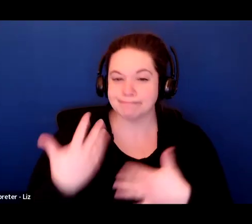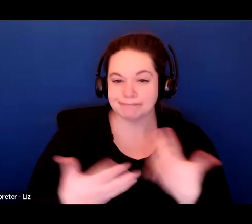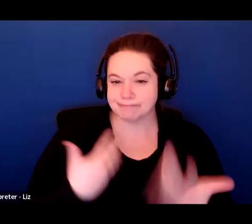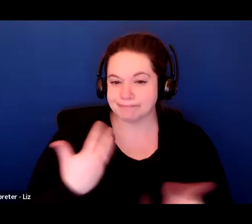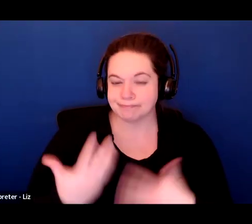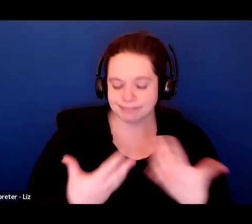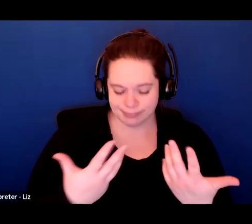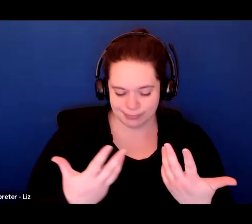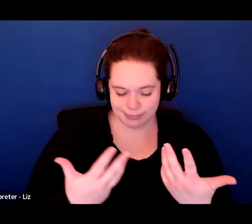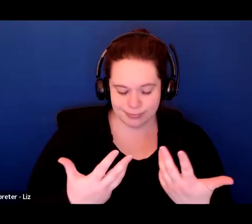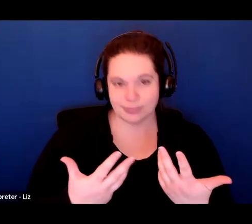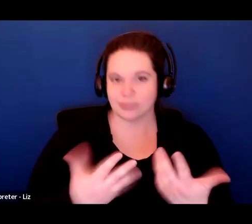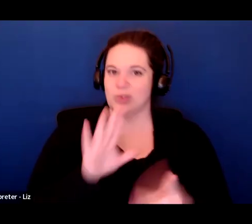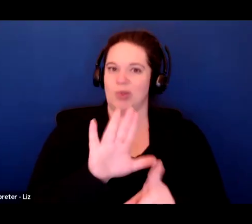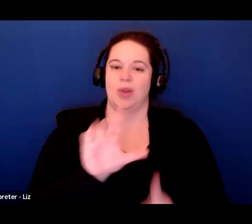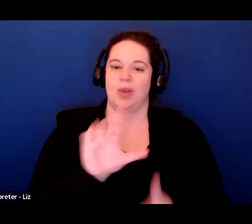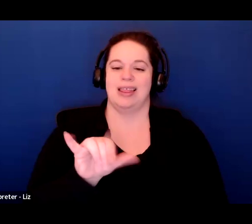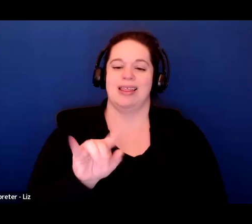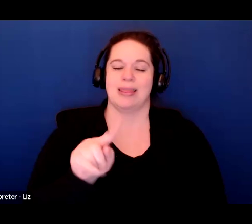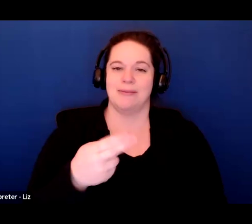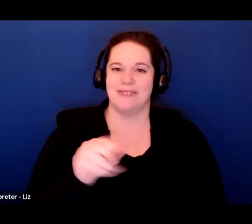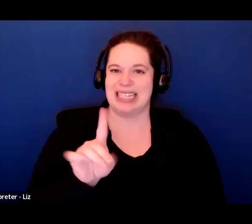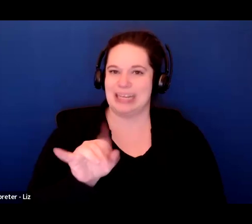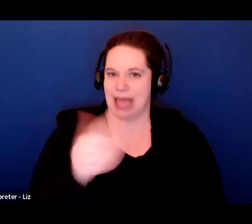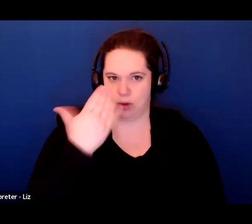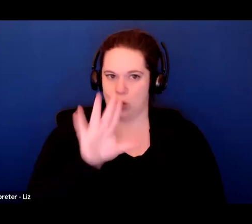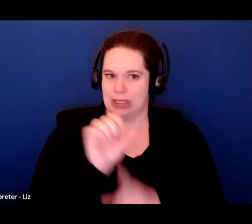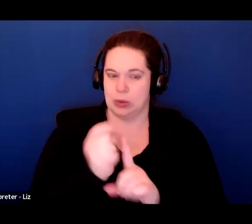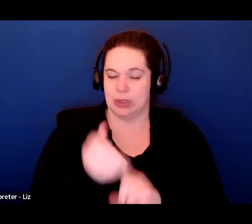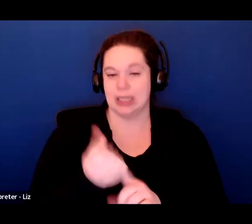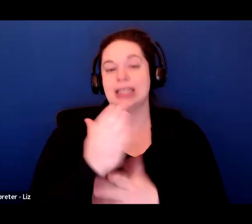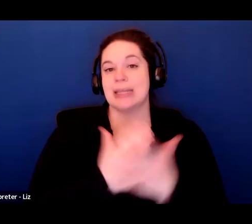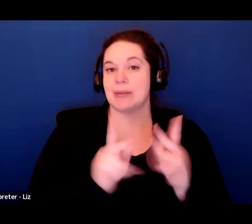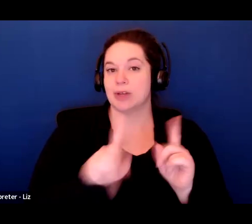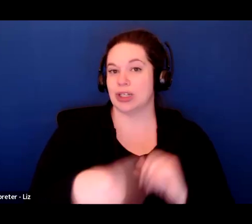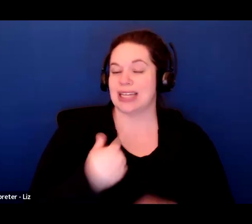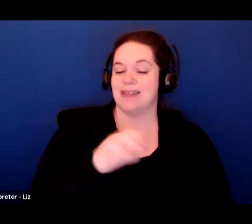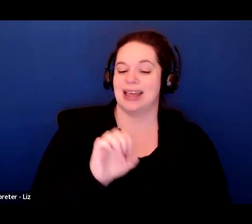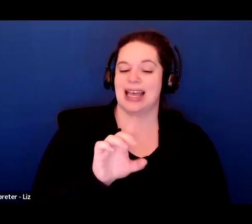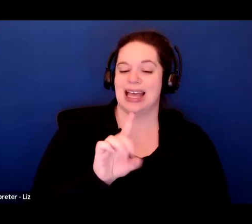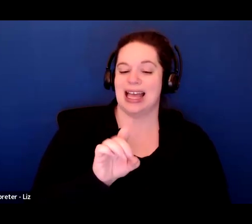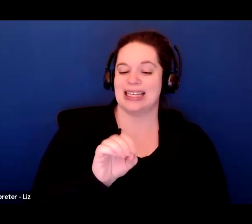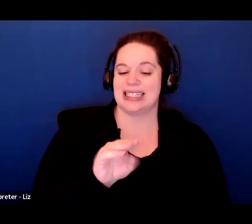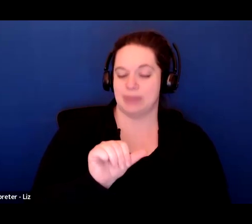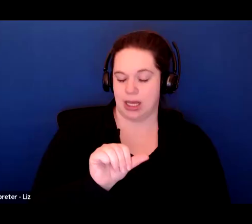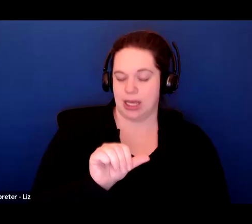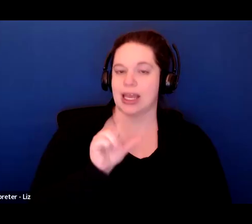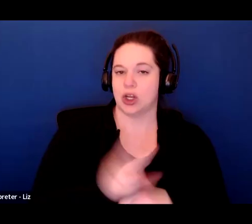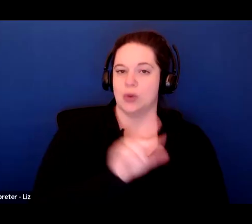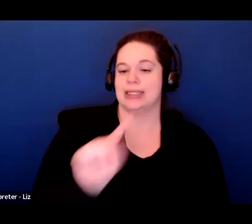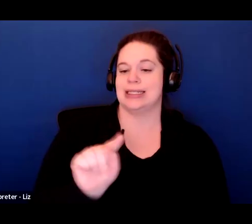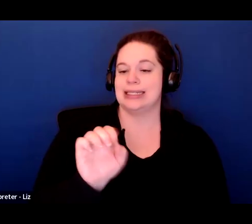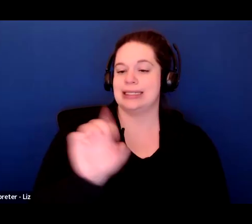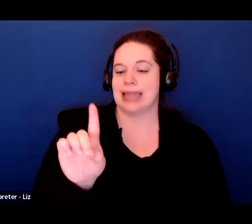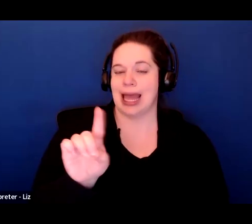I don't know how bad the lymphedema is. So some people just have edema and they use the TED hose and